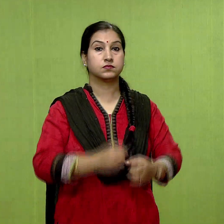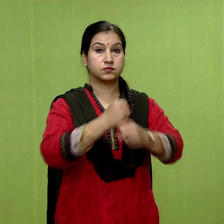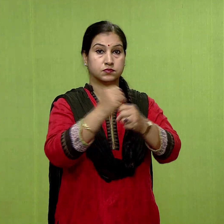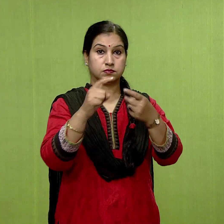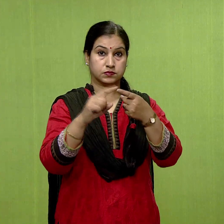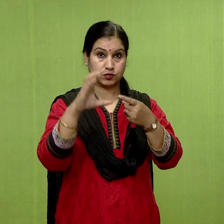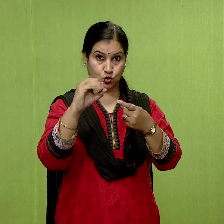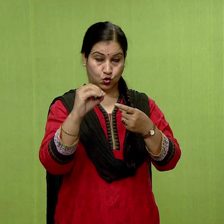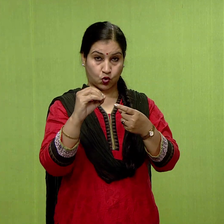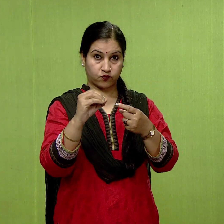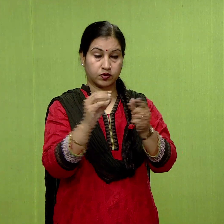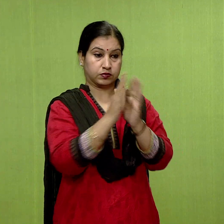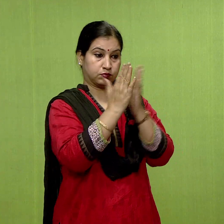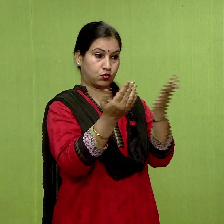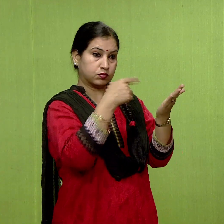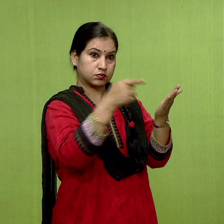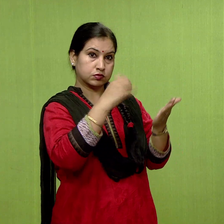Geography, Chapter 9,